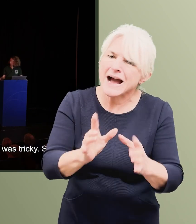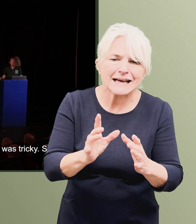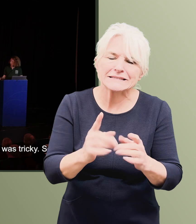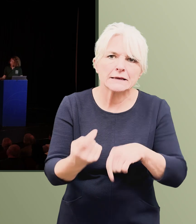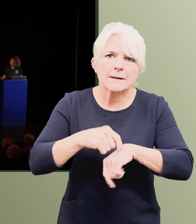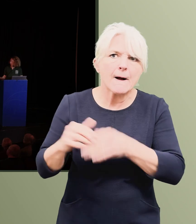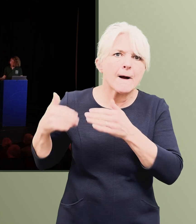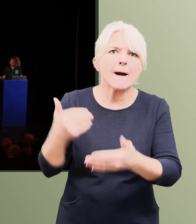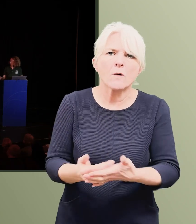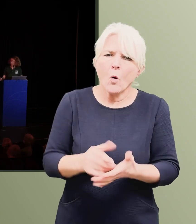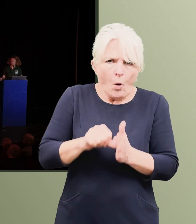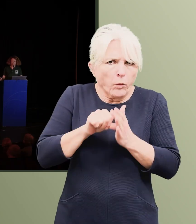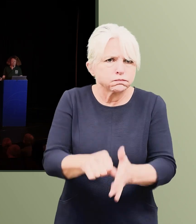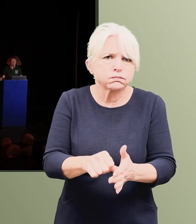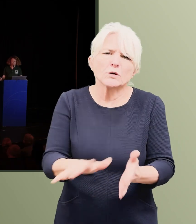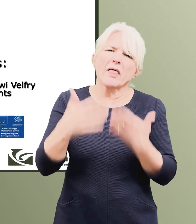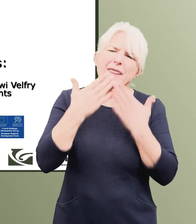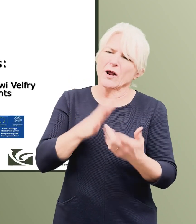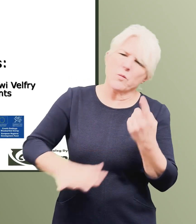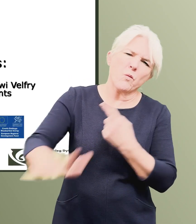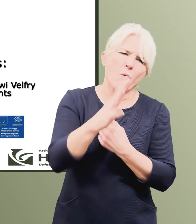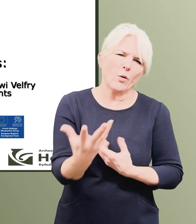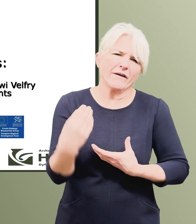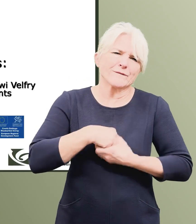everyone who was involved. Thank you very much.